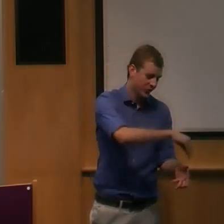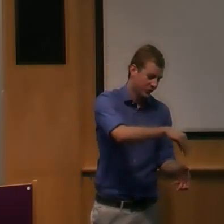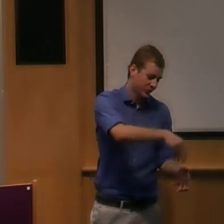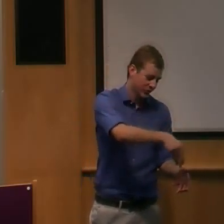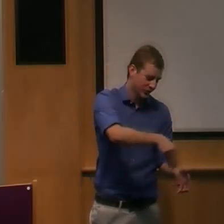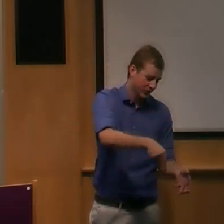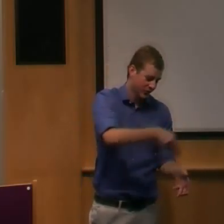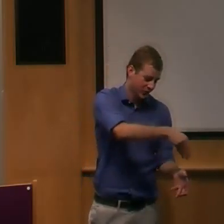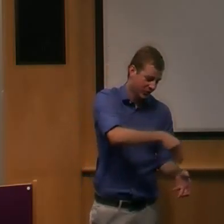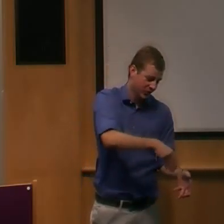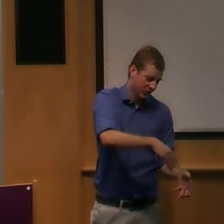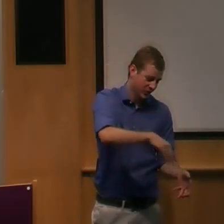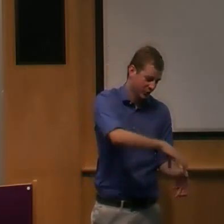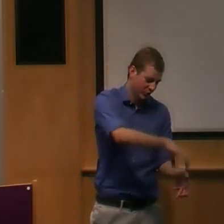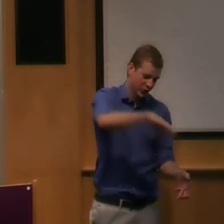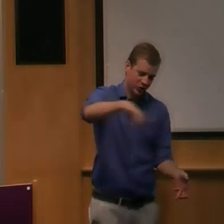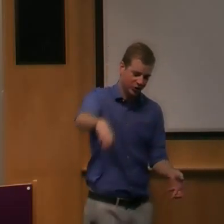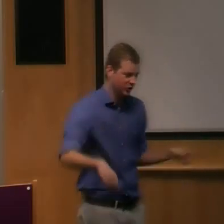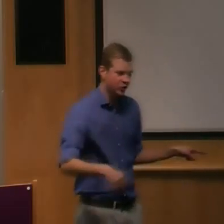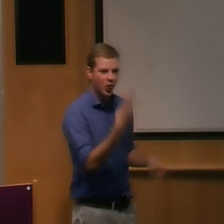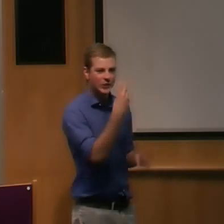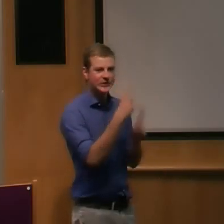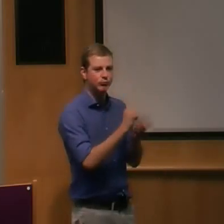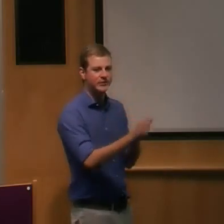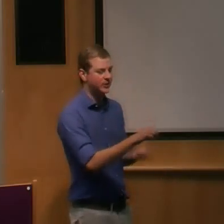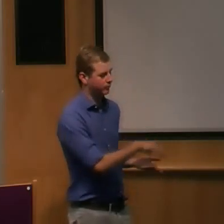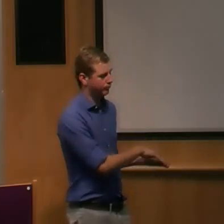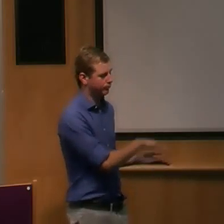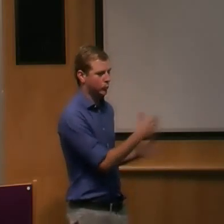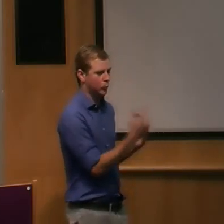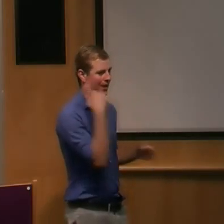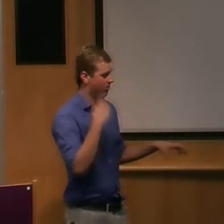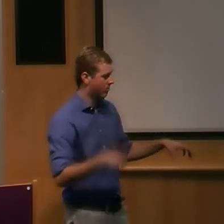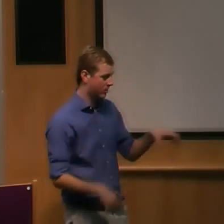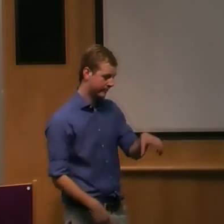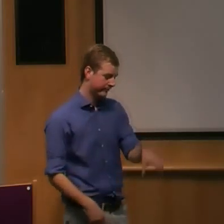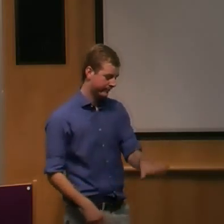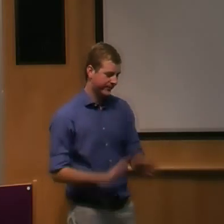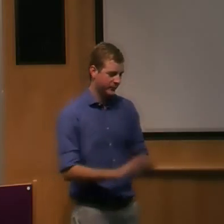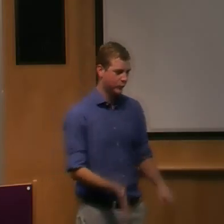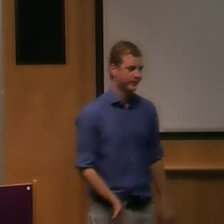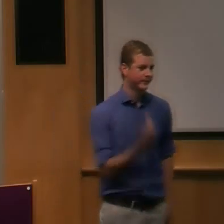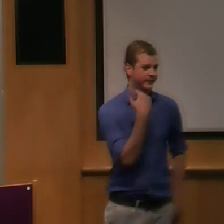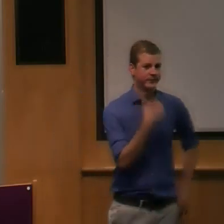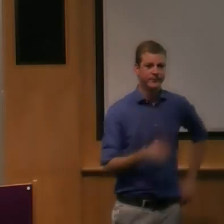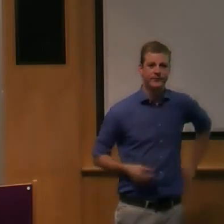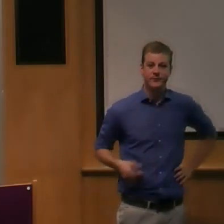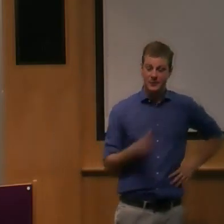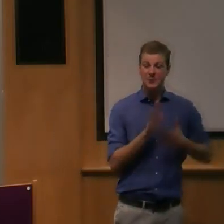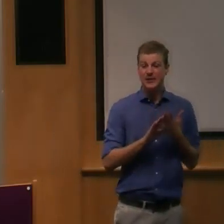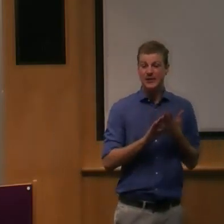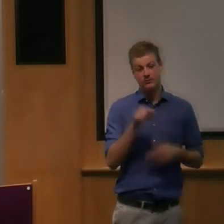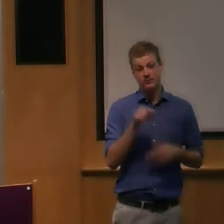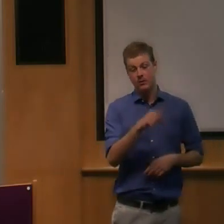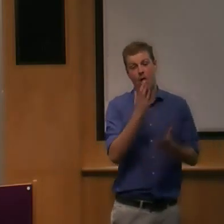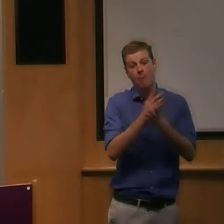and cure deaf people, genetics, and all these operations, 3D printing of new inner ears. You know, they could be looking